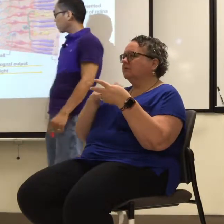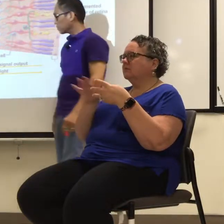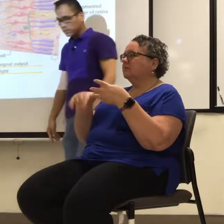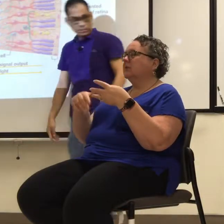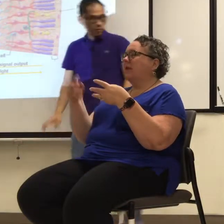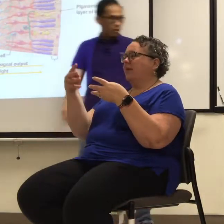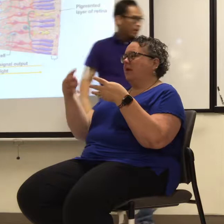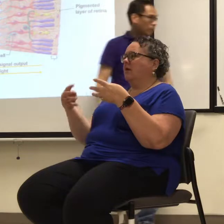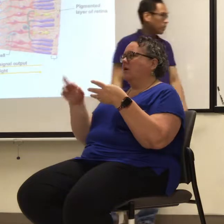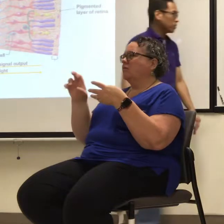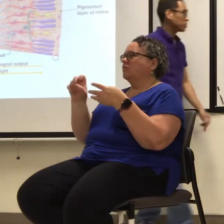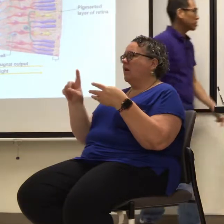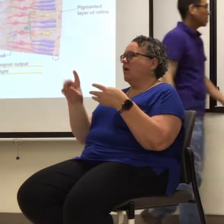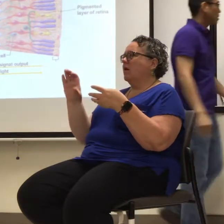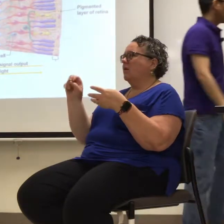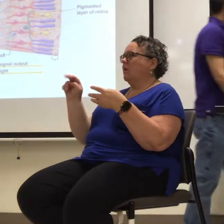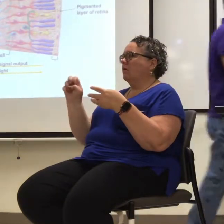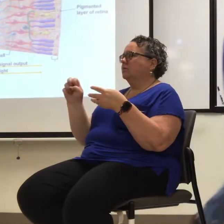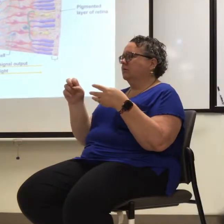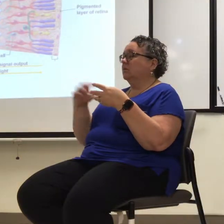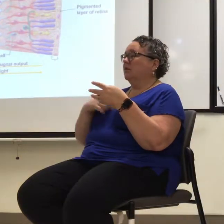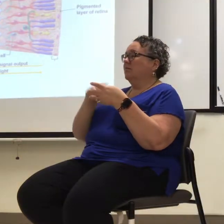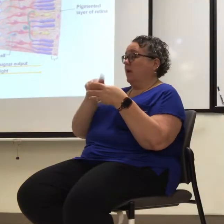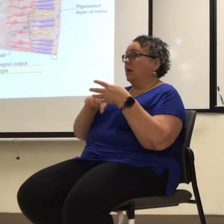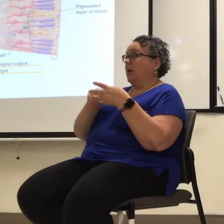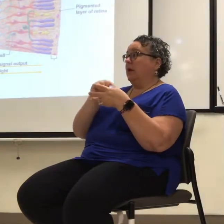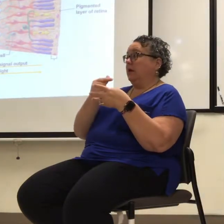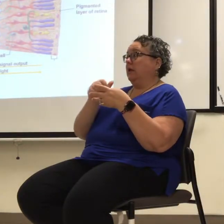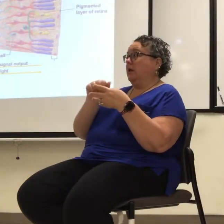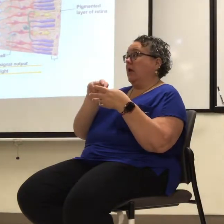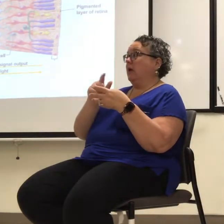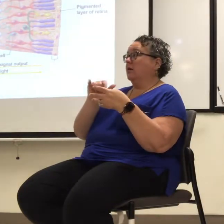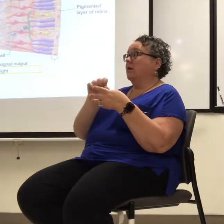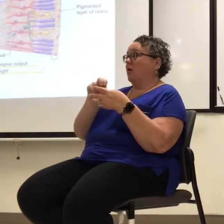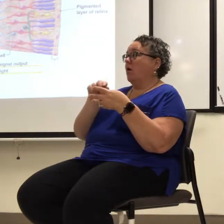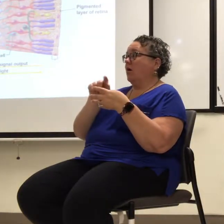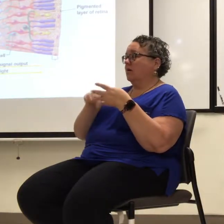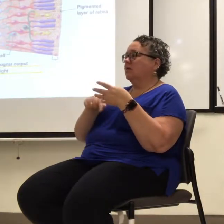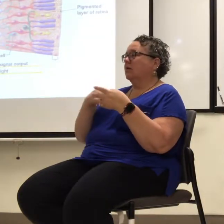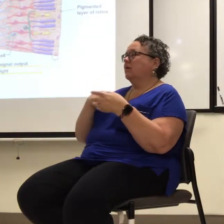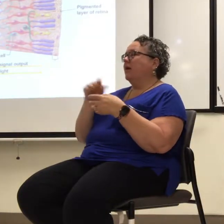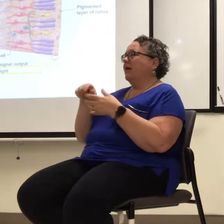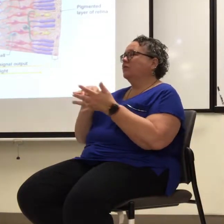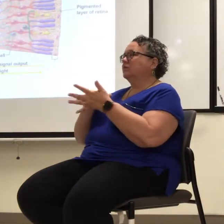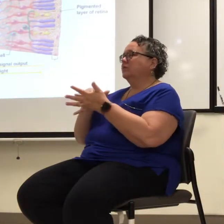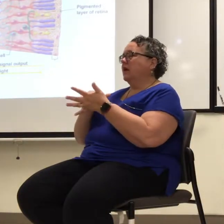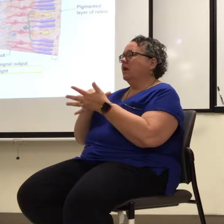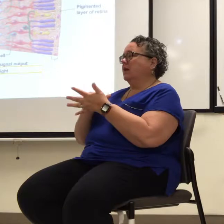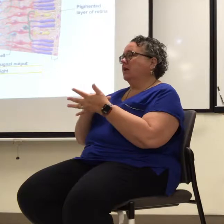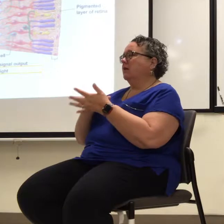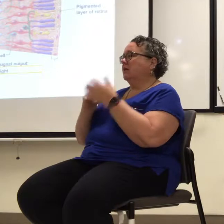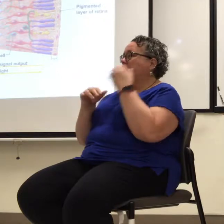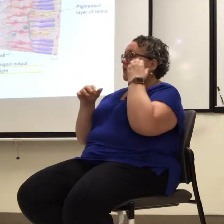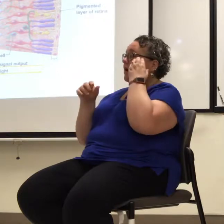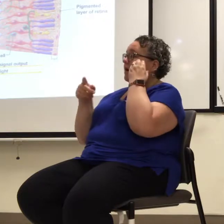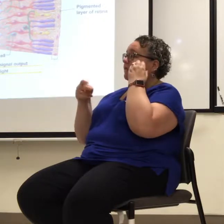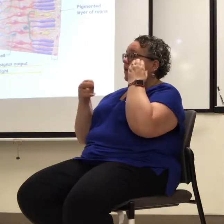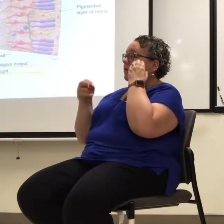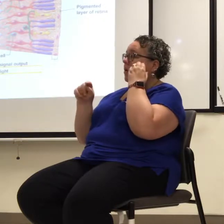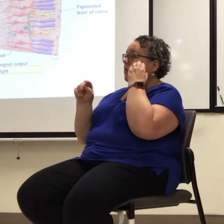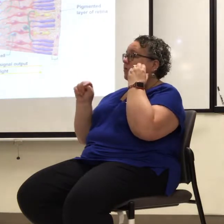aberrant cells, don't worry about those. Do study photoreceptors, bipolar cells, ganglion cells.